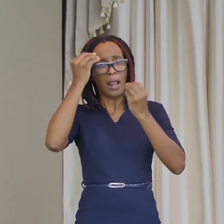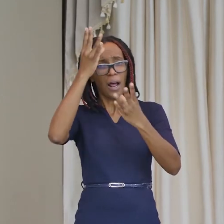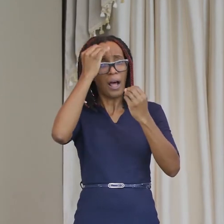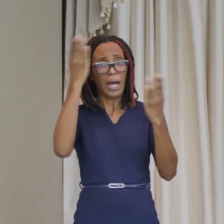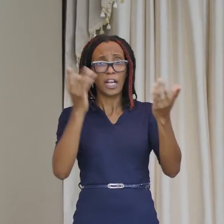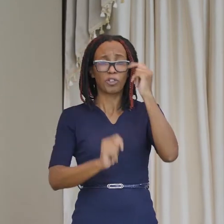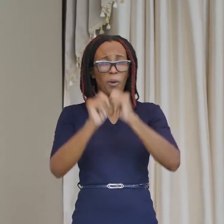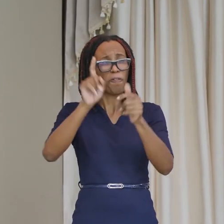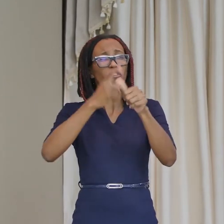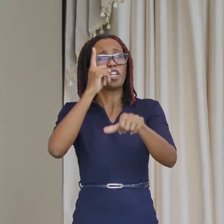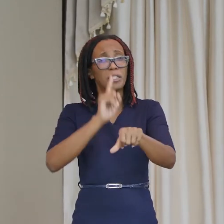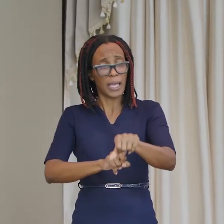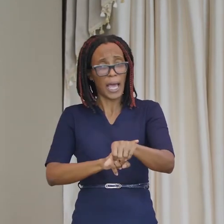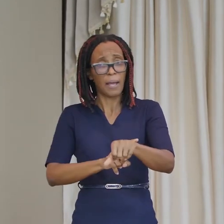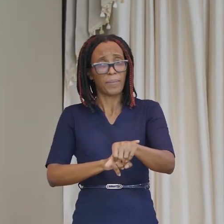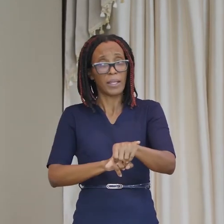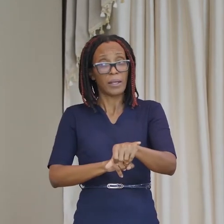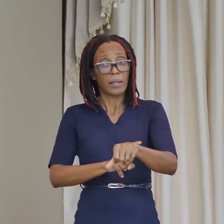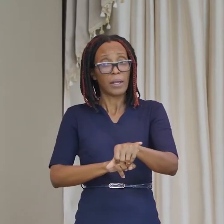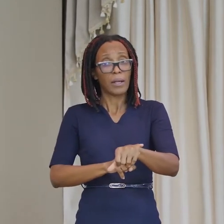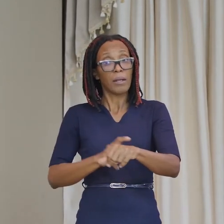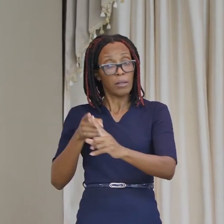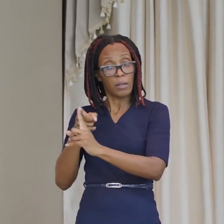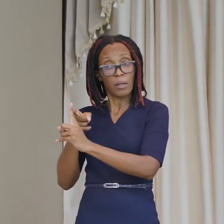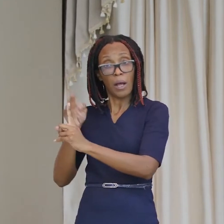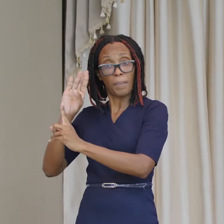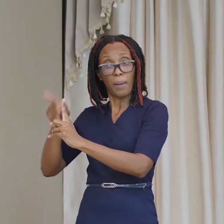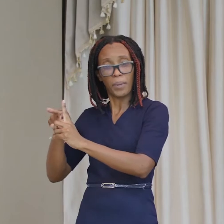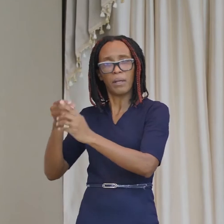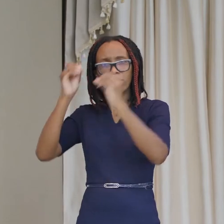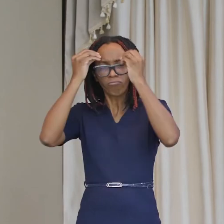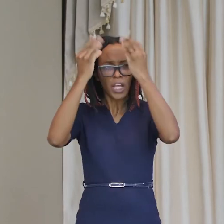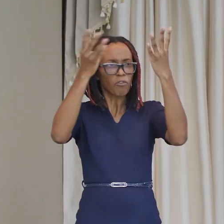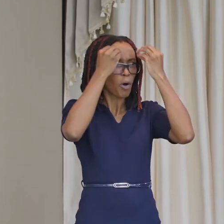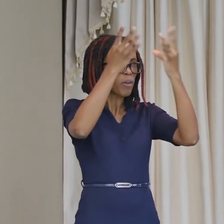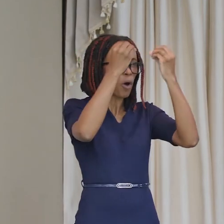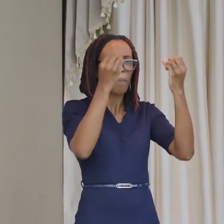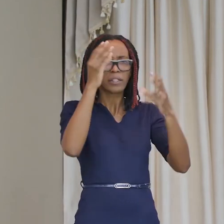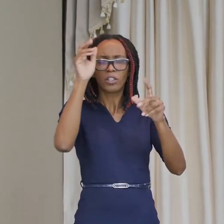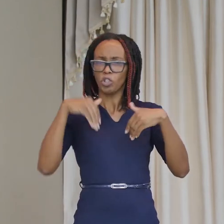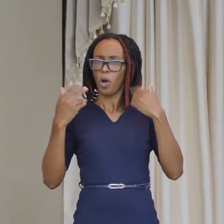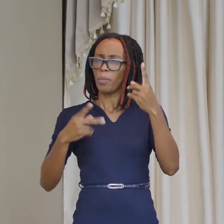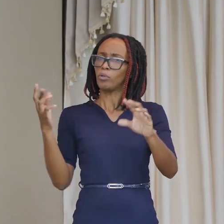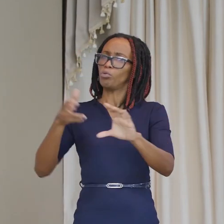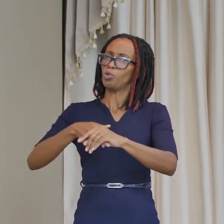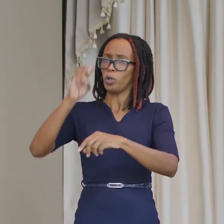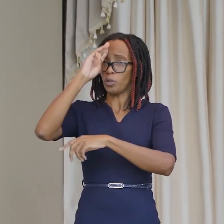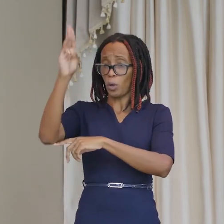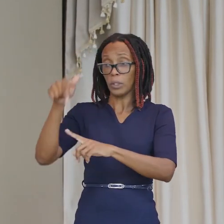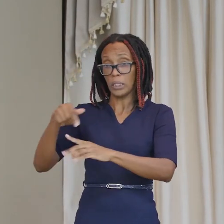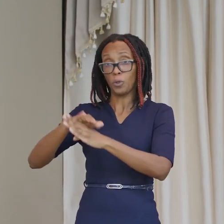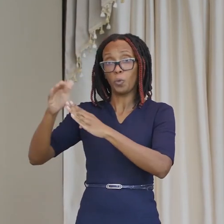in Trinidad, and this helped BP to spread his message to young people. This